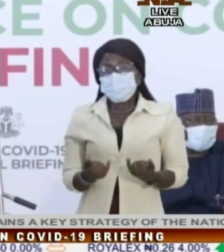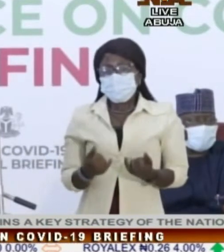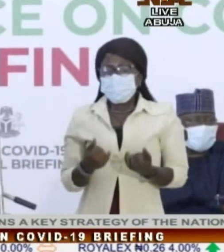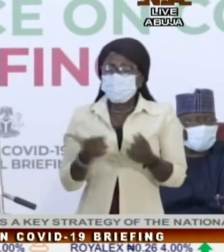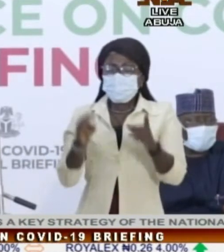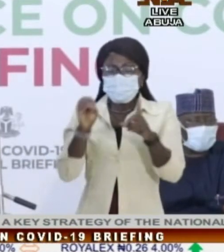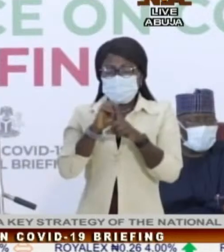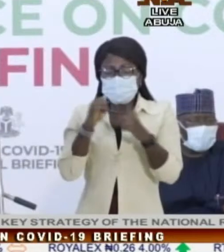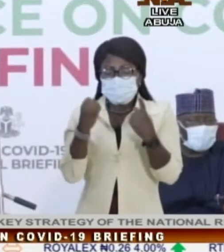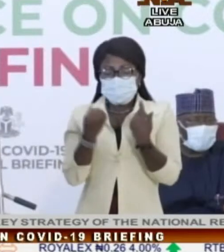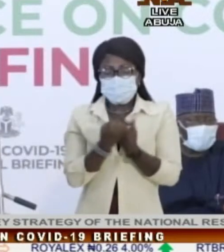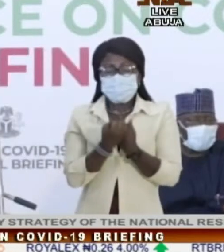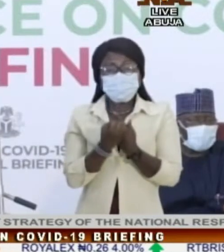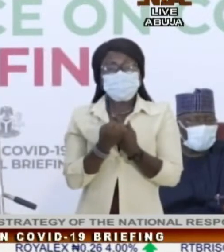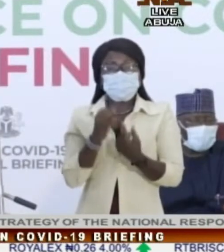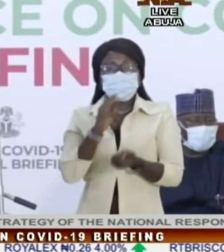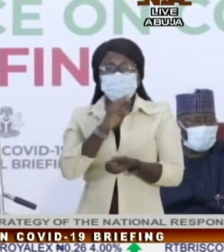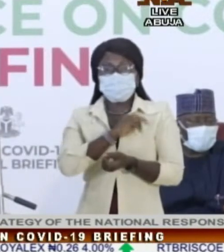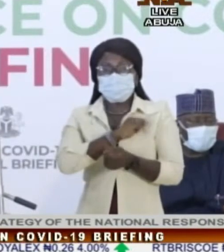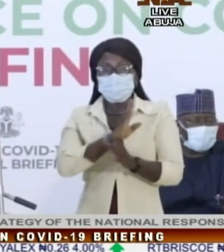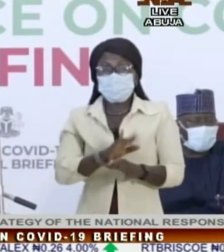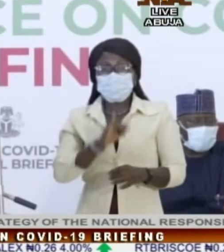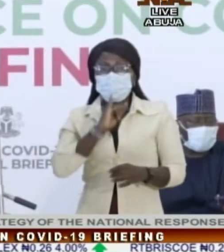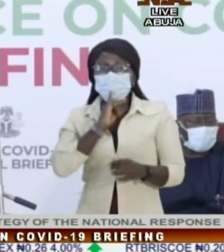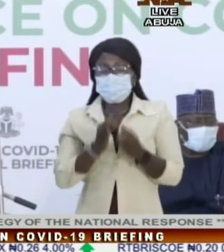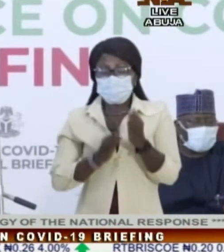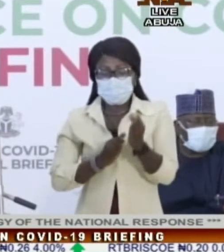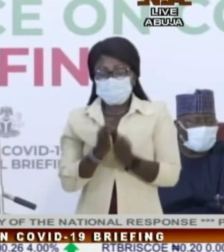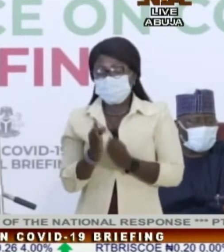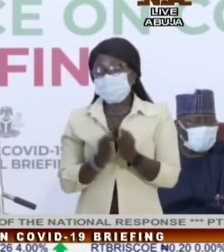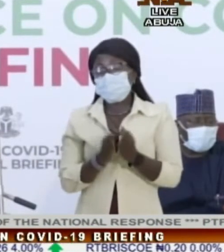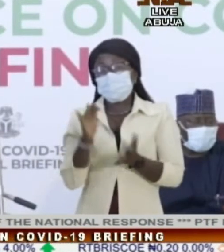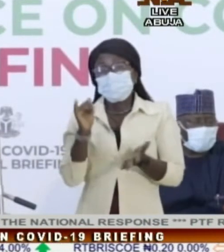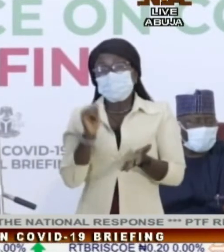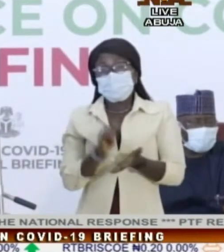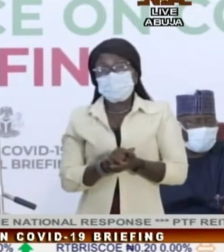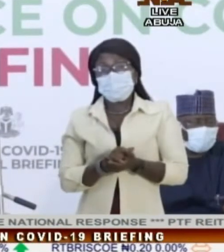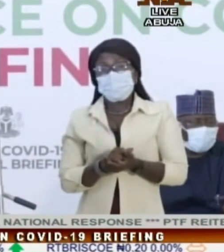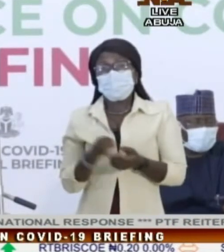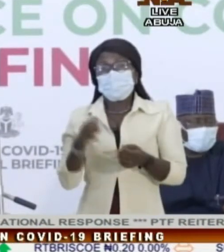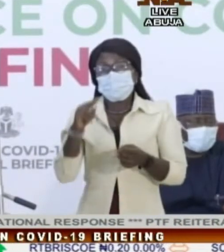sakataren gwamnati ya faɗa, waɗanda suka kamu mutum